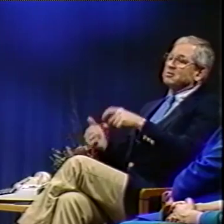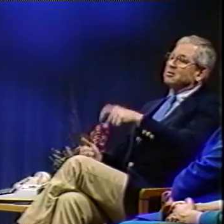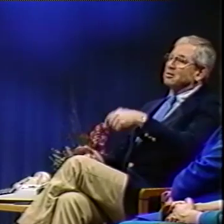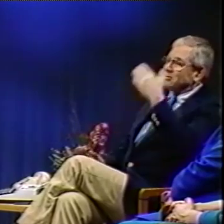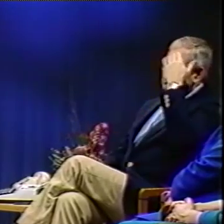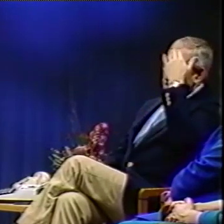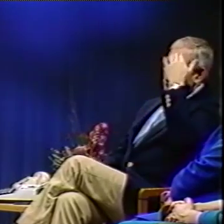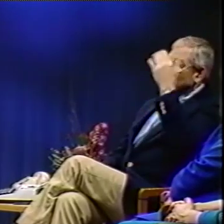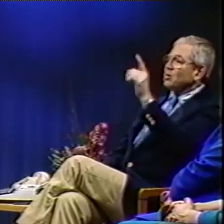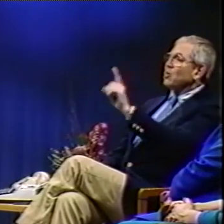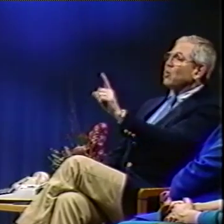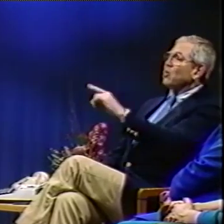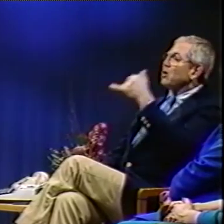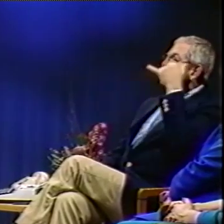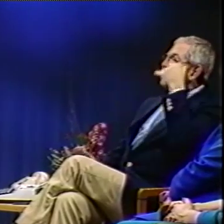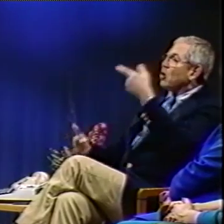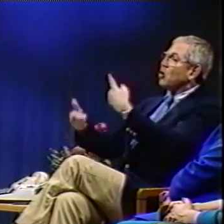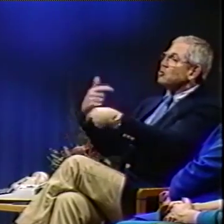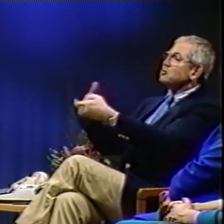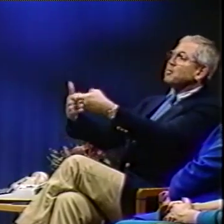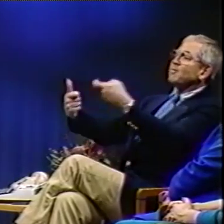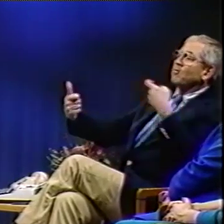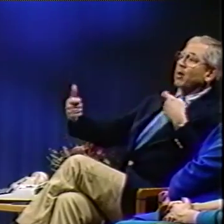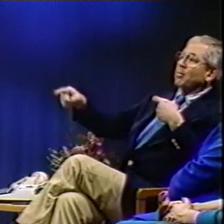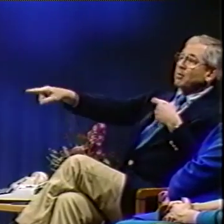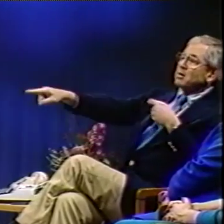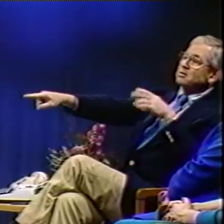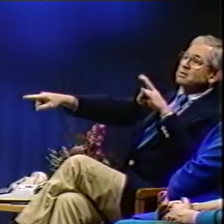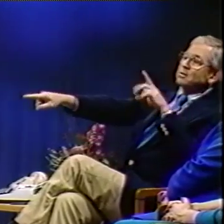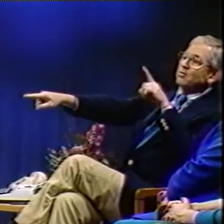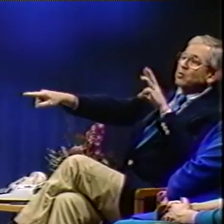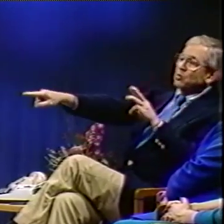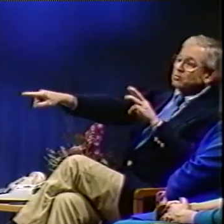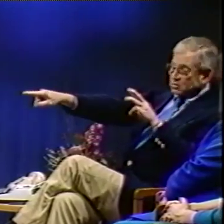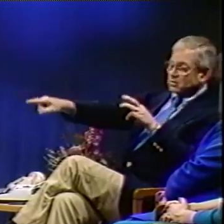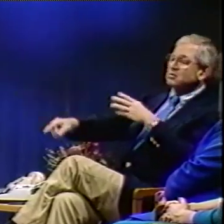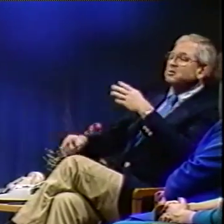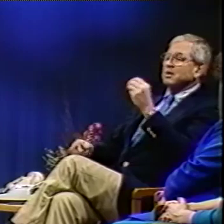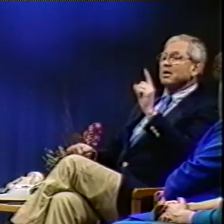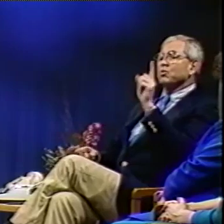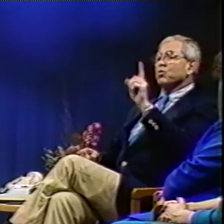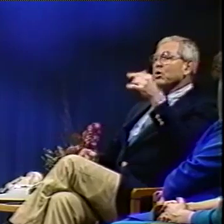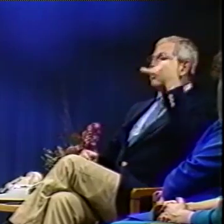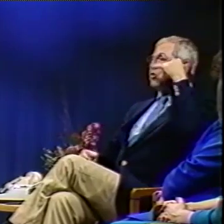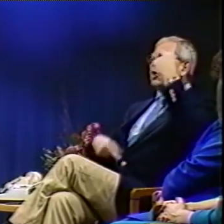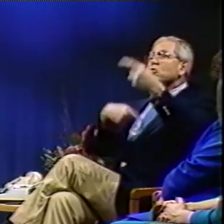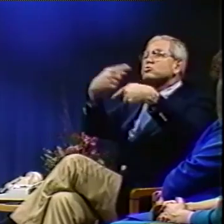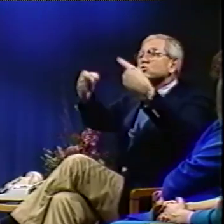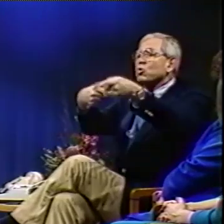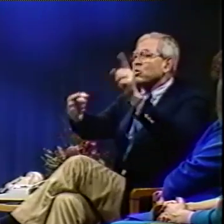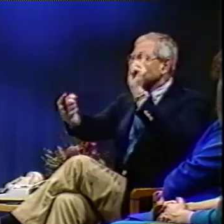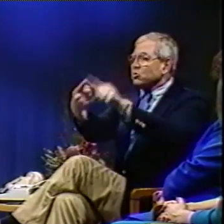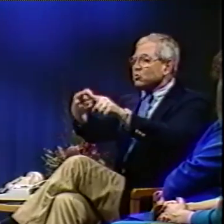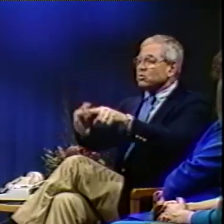the communication assistant really needs to know where the call is coming from, the 716 area code, where